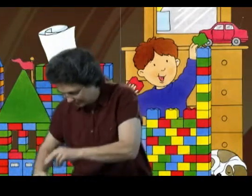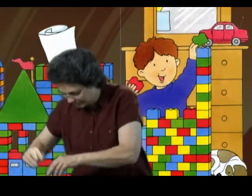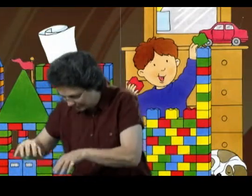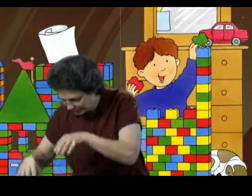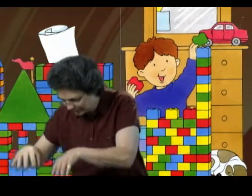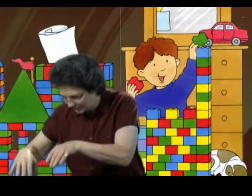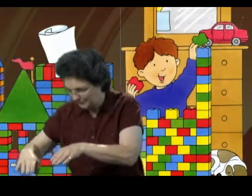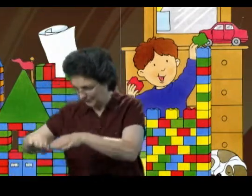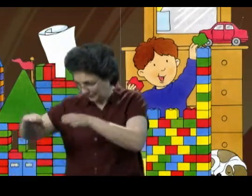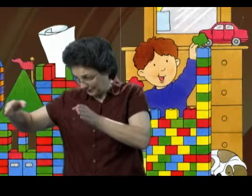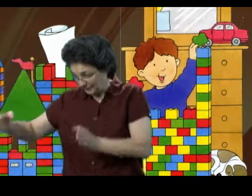Then he built a fort.